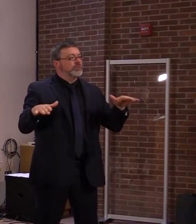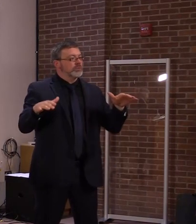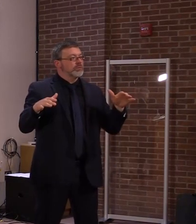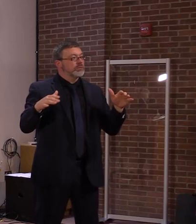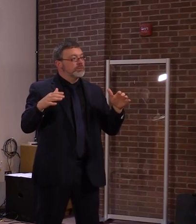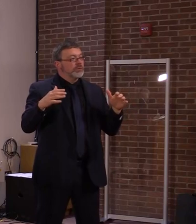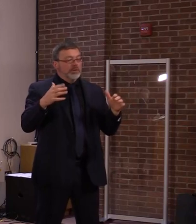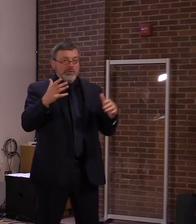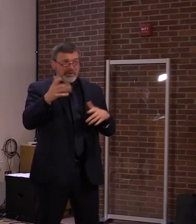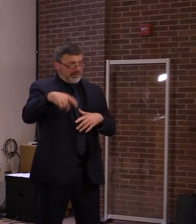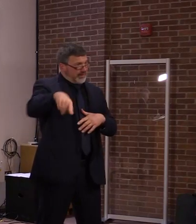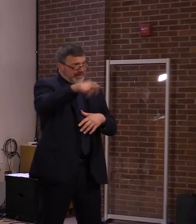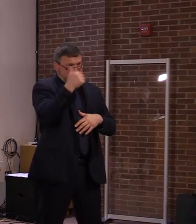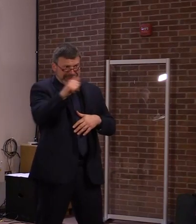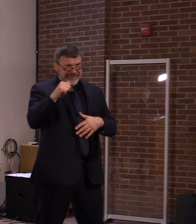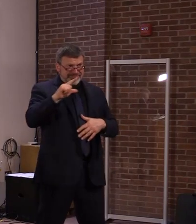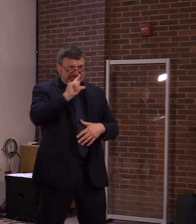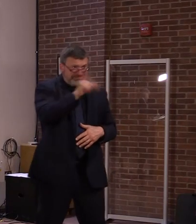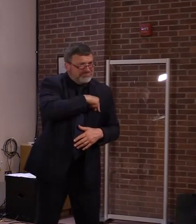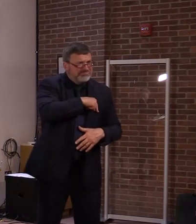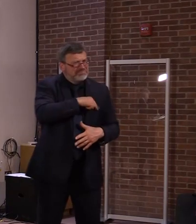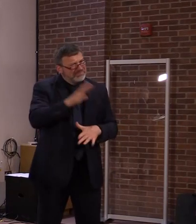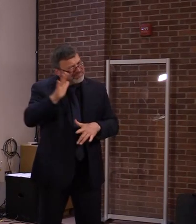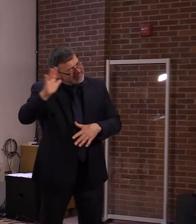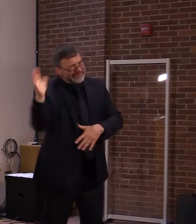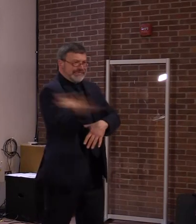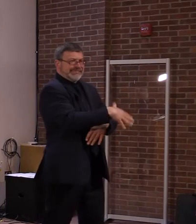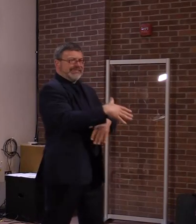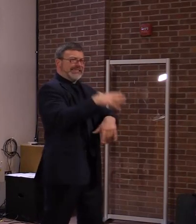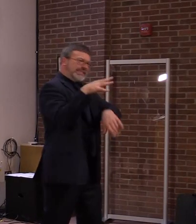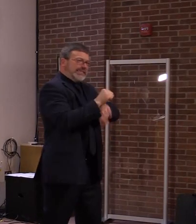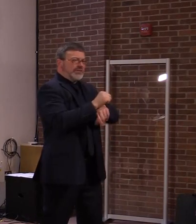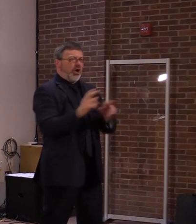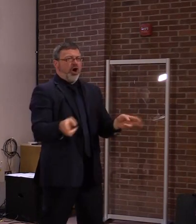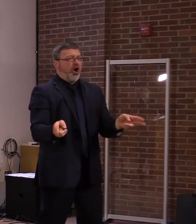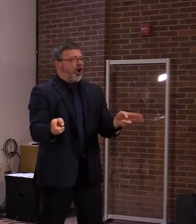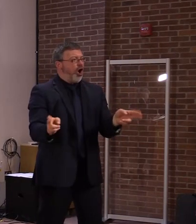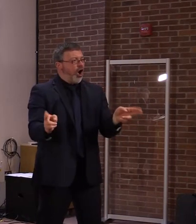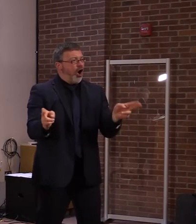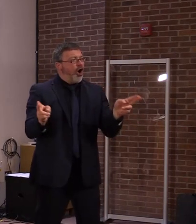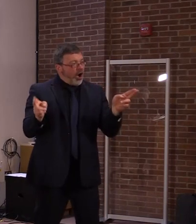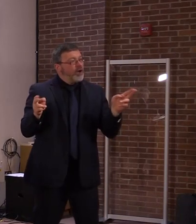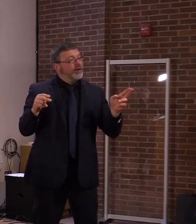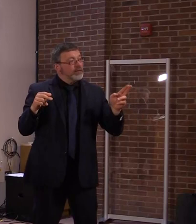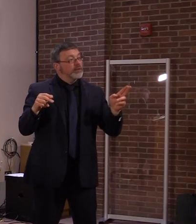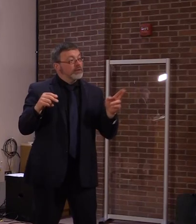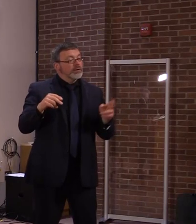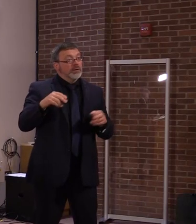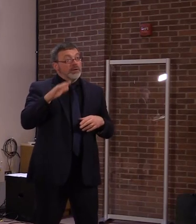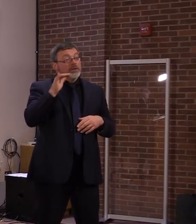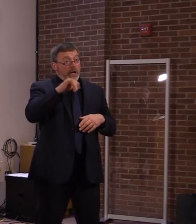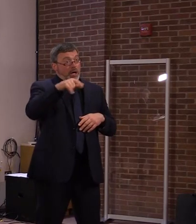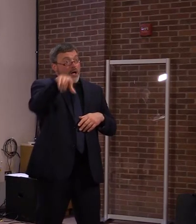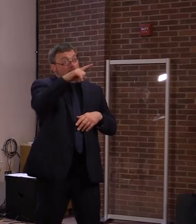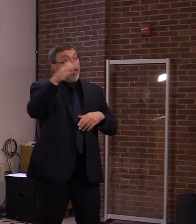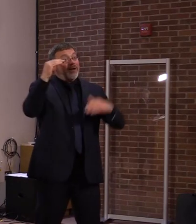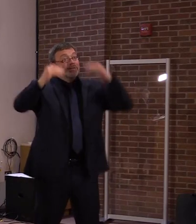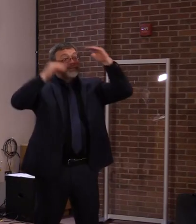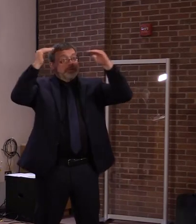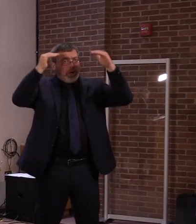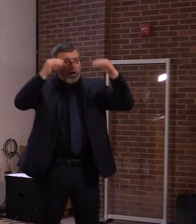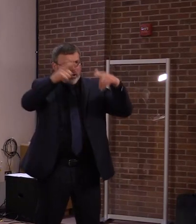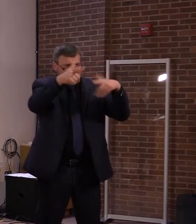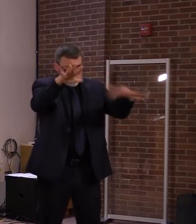and get a booster when it's your time. It's especially important for anyone 65 or older to get vaccines